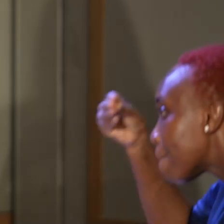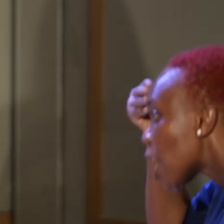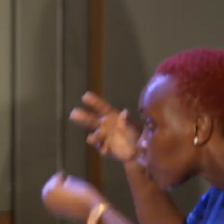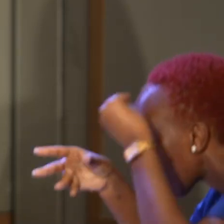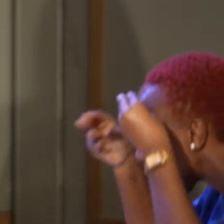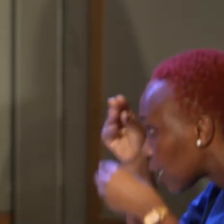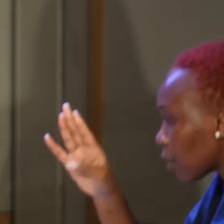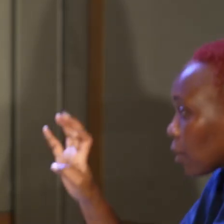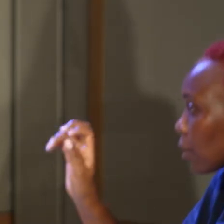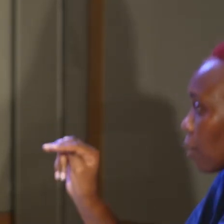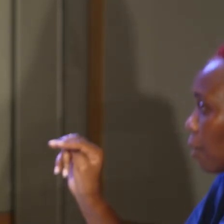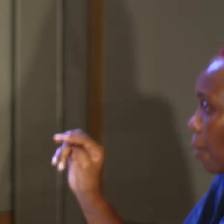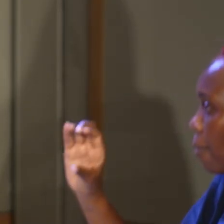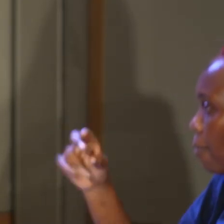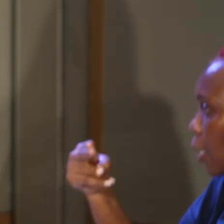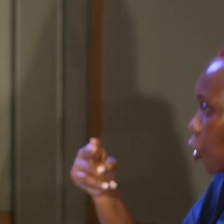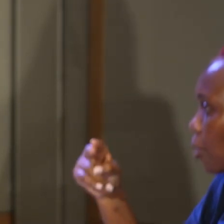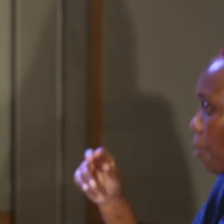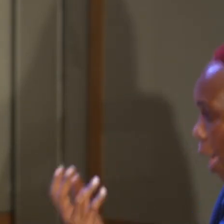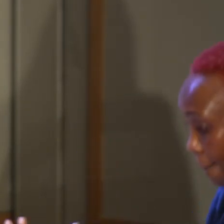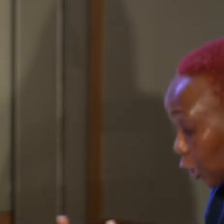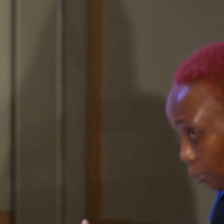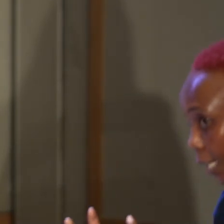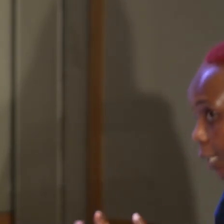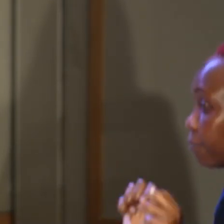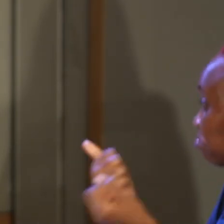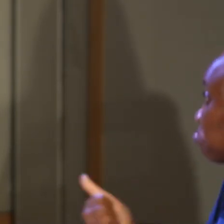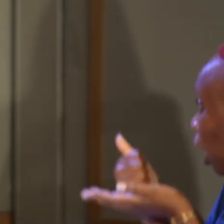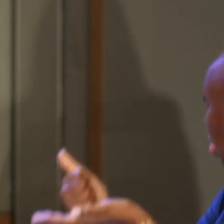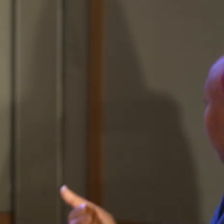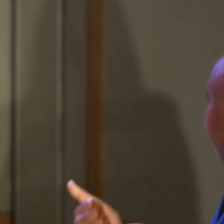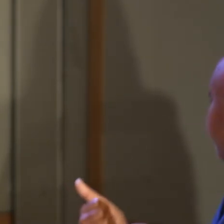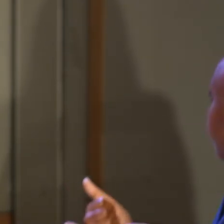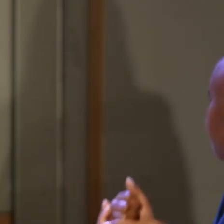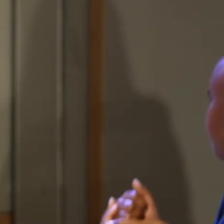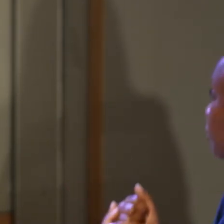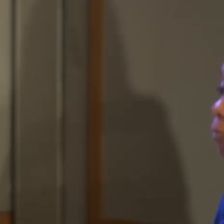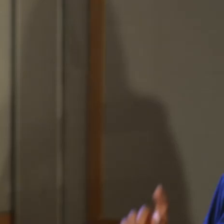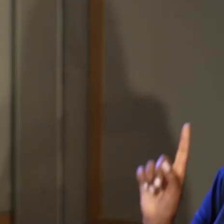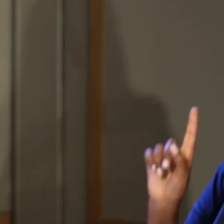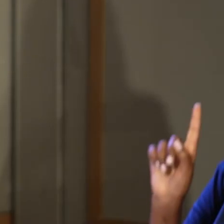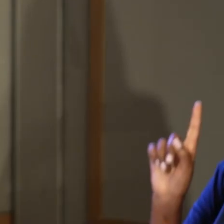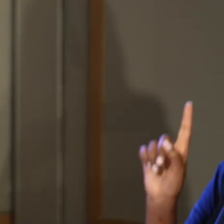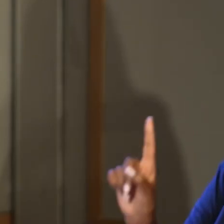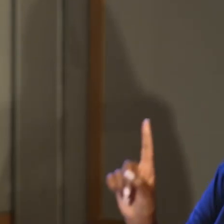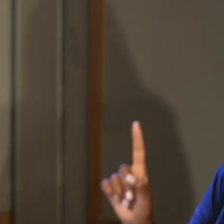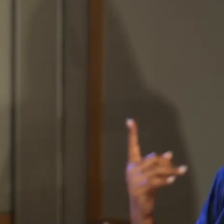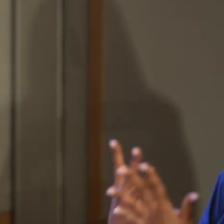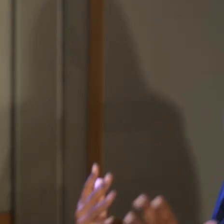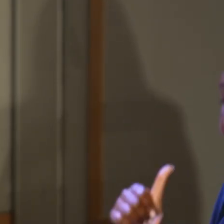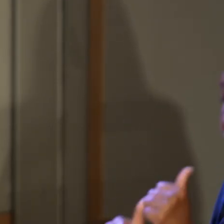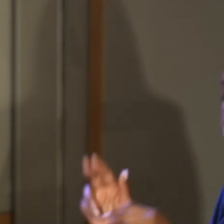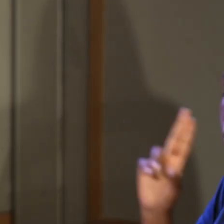motivation along. One thing that we've used quite a